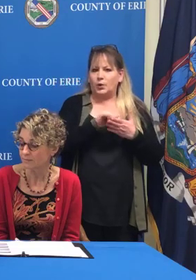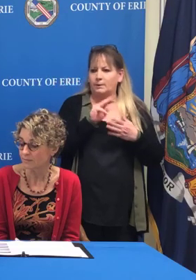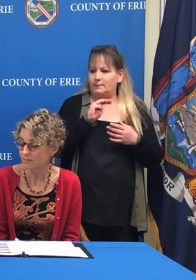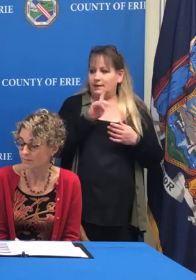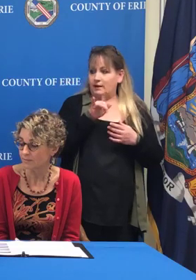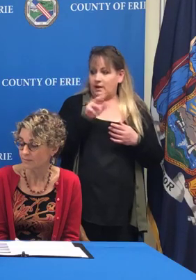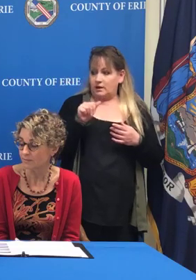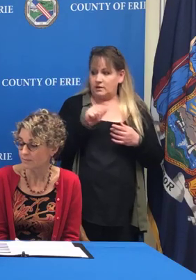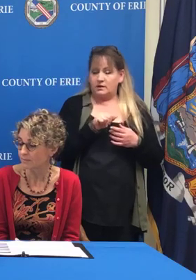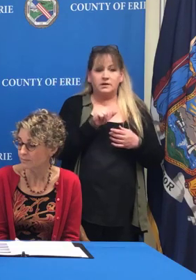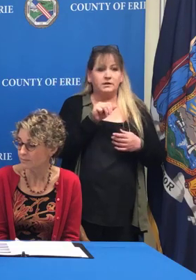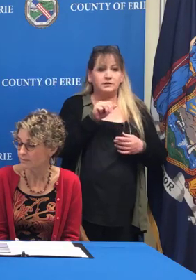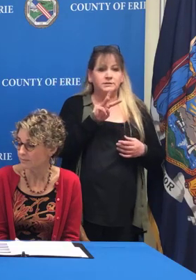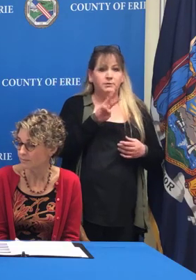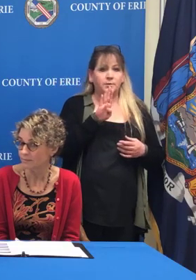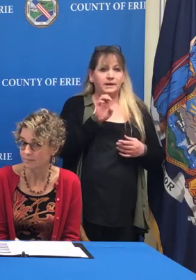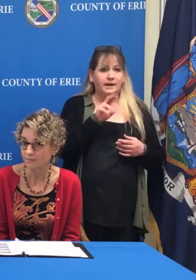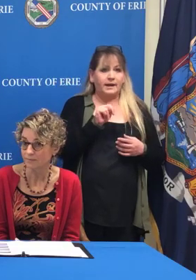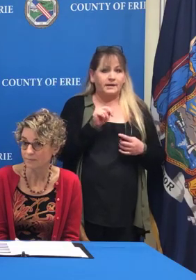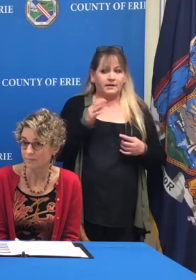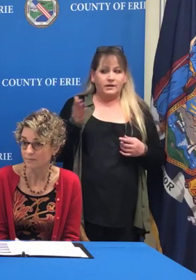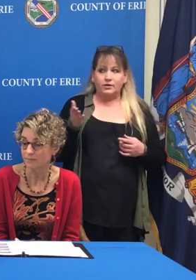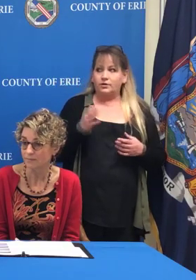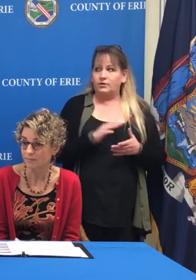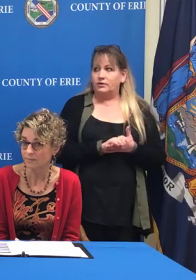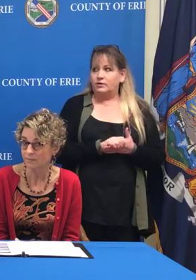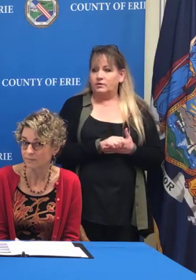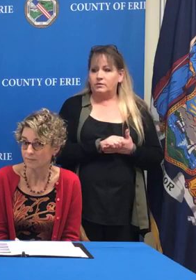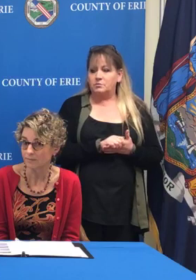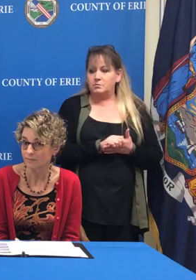Is WBEN on?